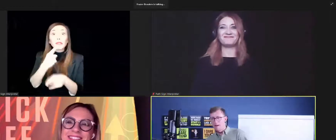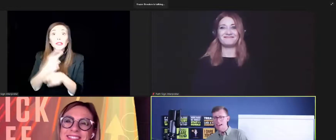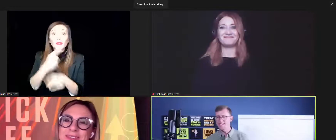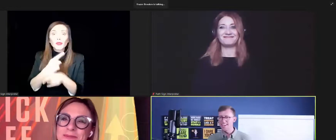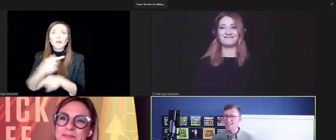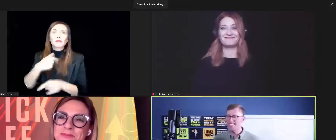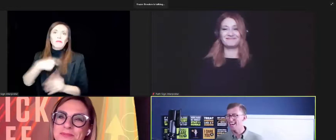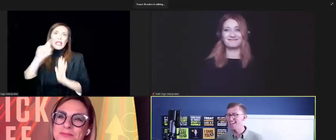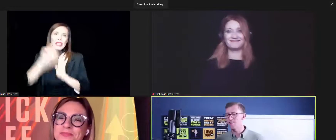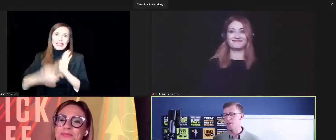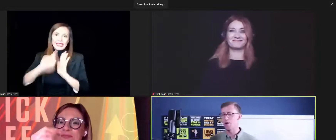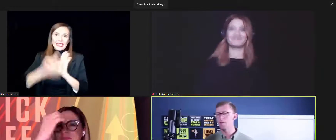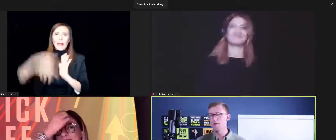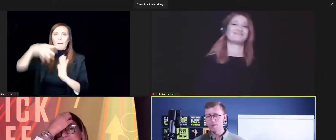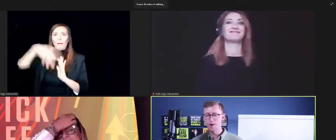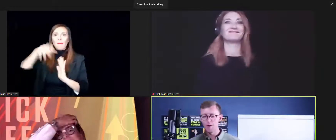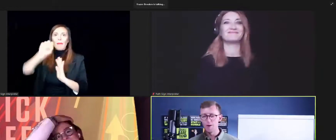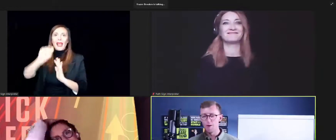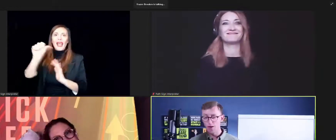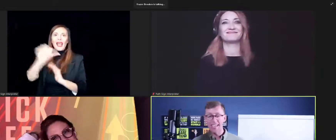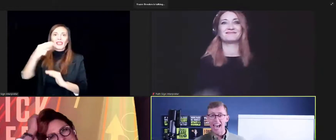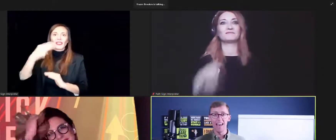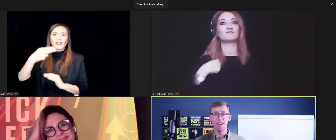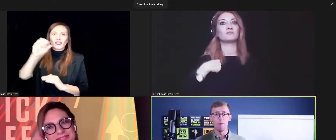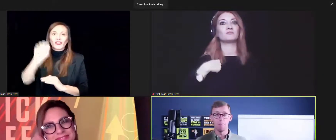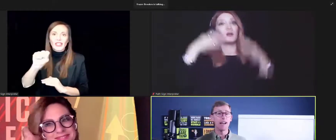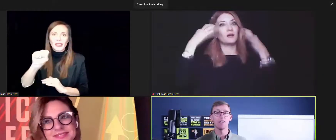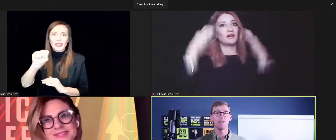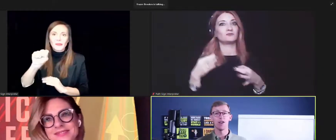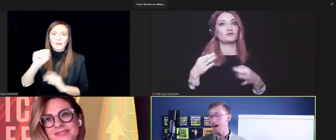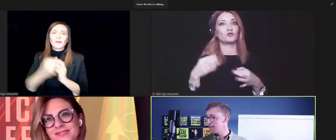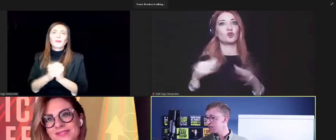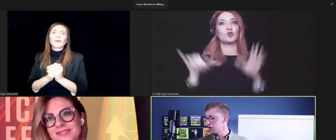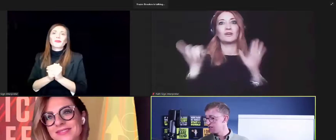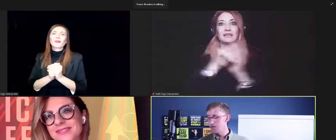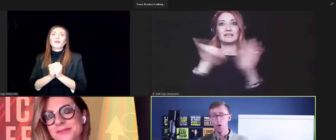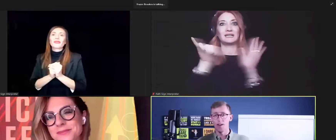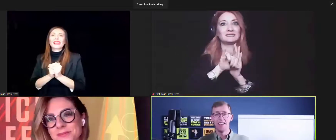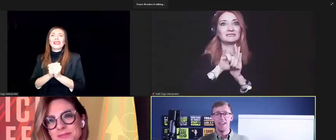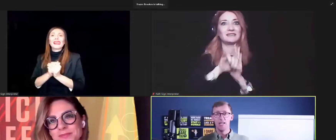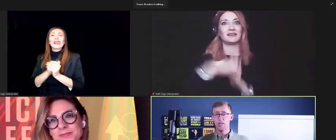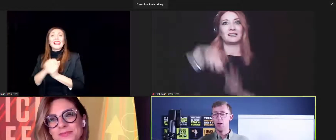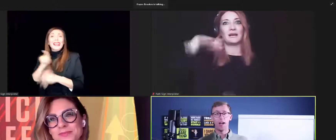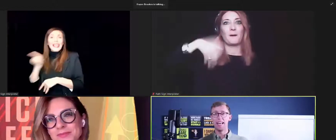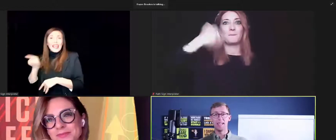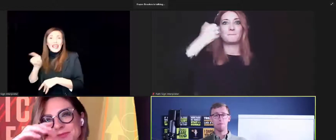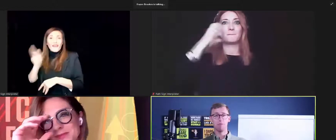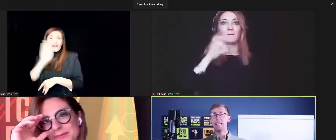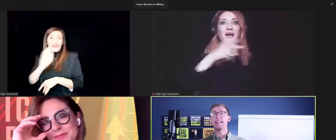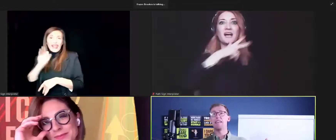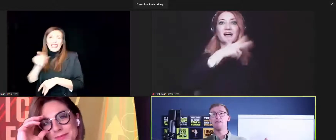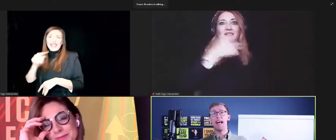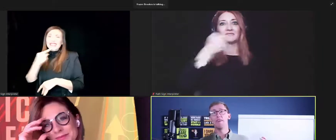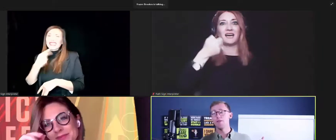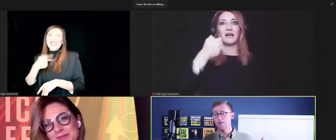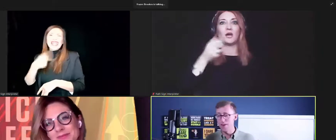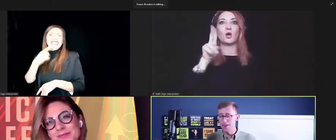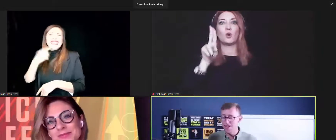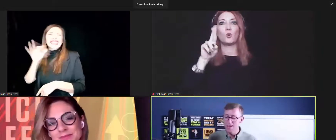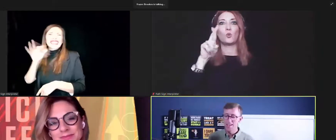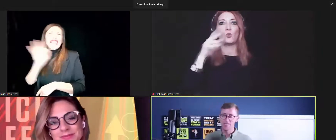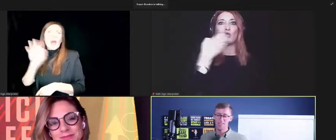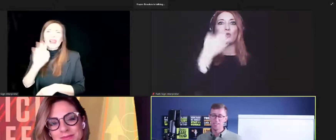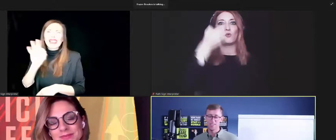You're amazing. Thank you so much. Again, massive congrats on talking in a completely different language